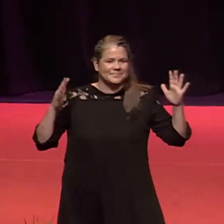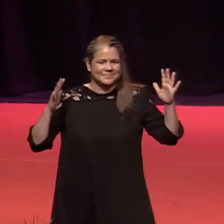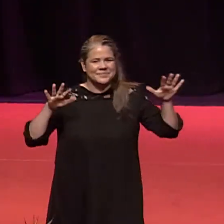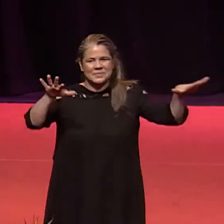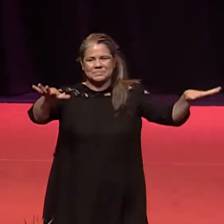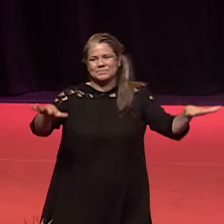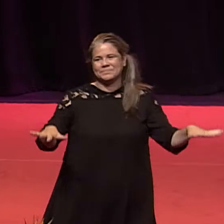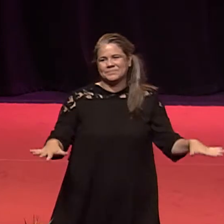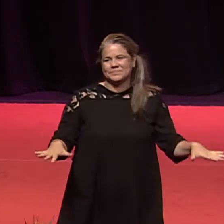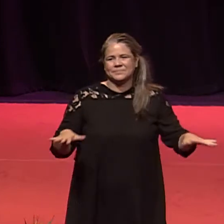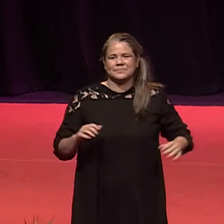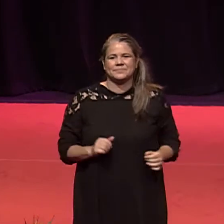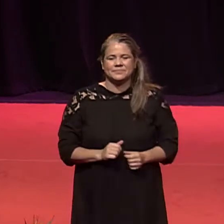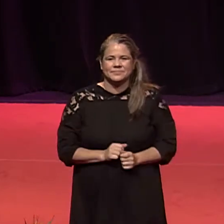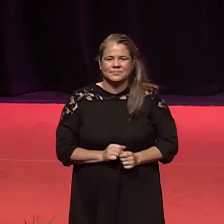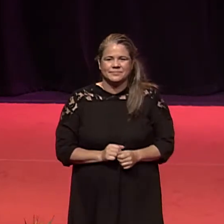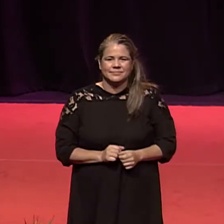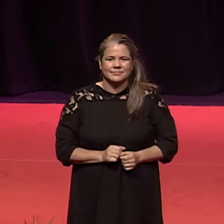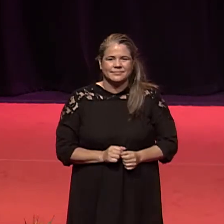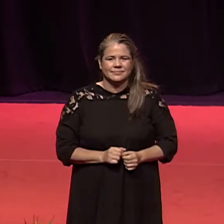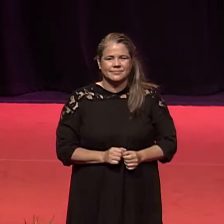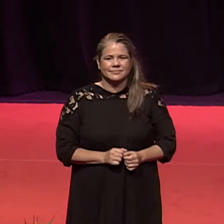Please be seated.